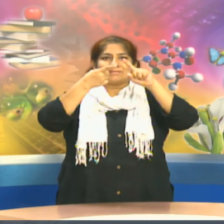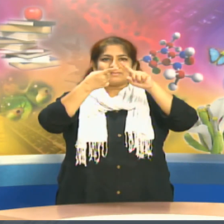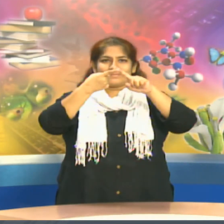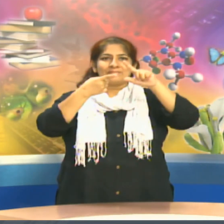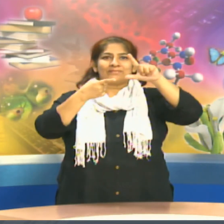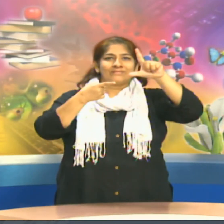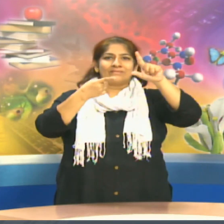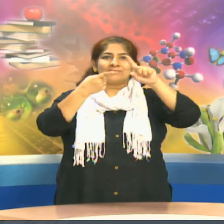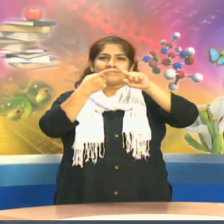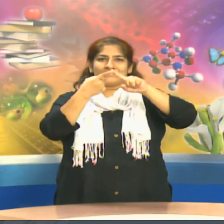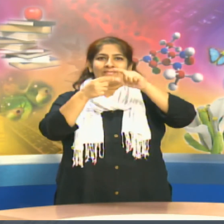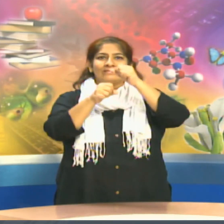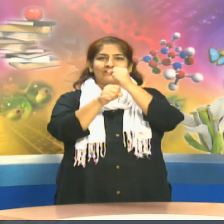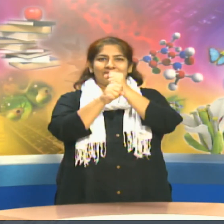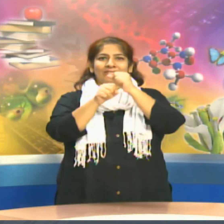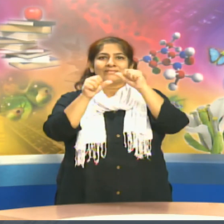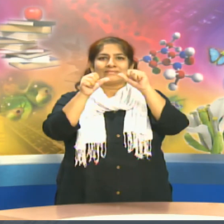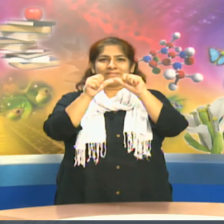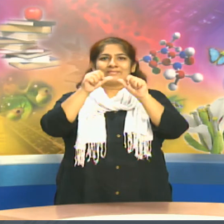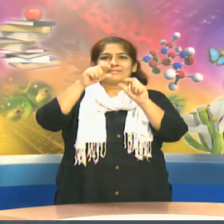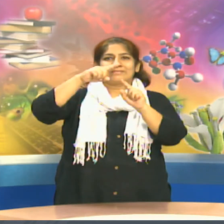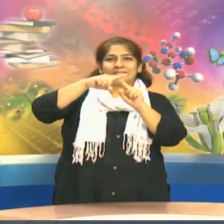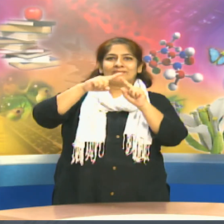this is about delegation.